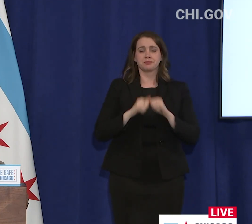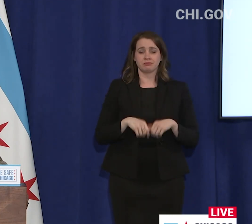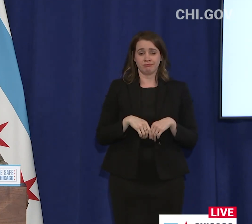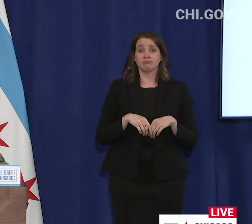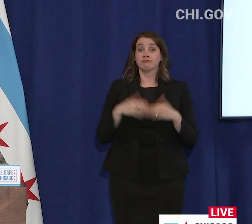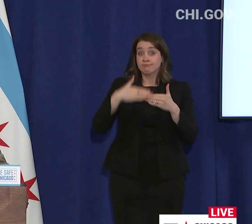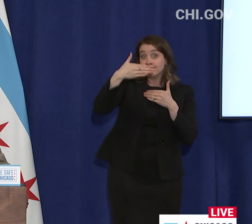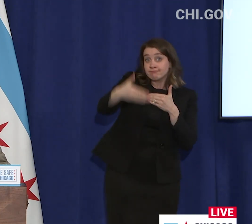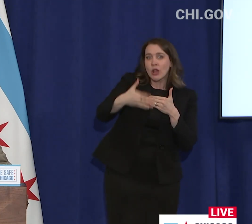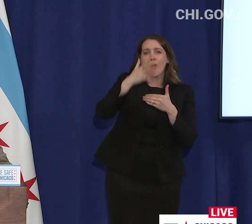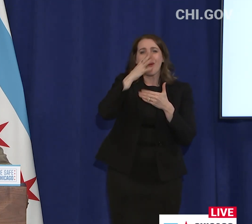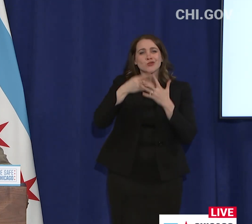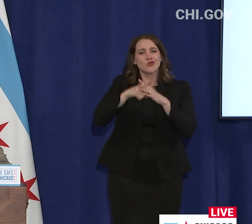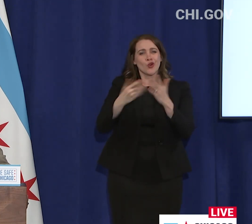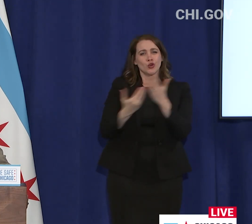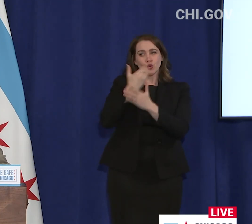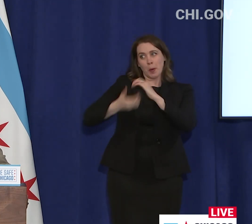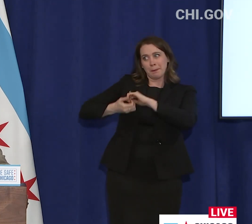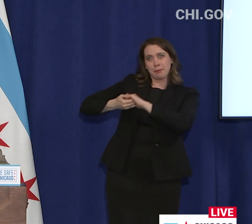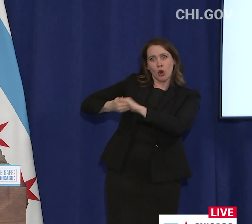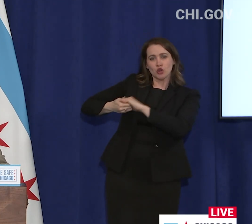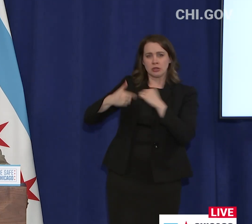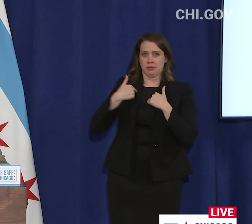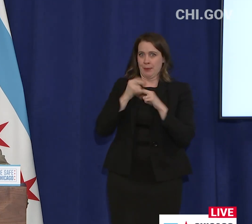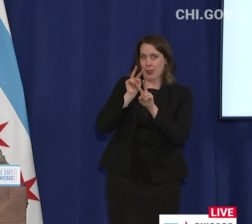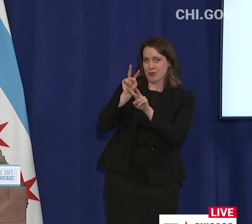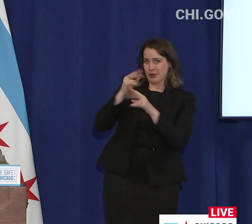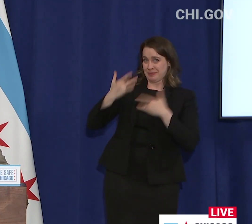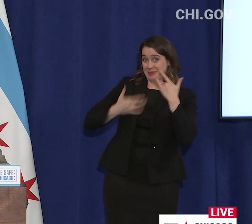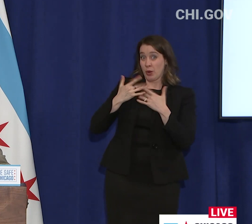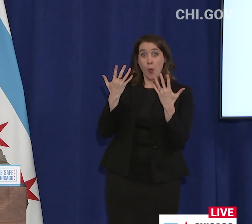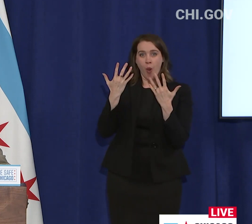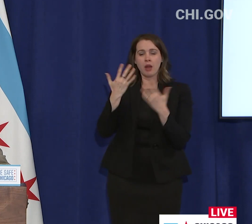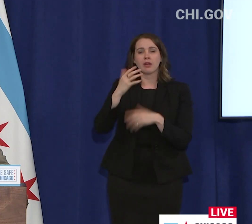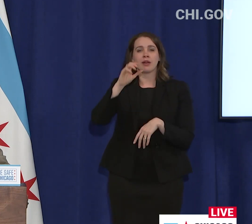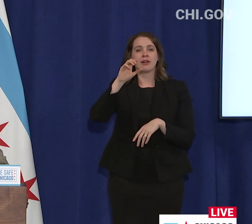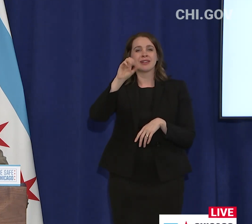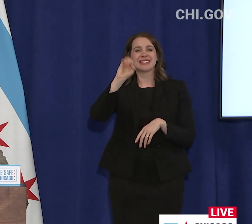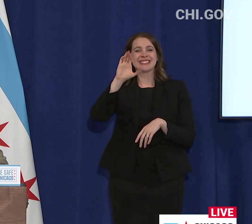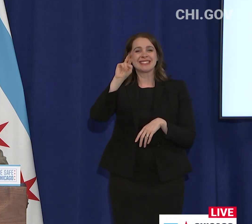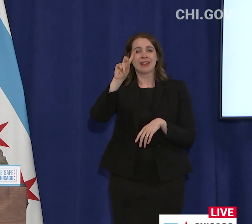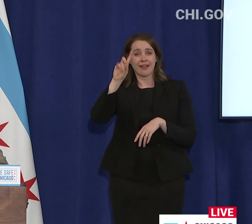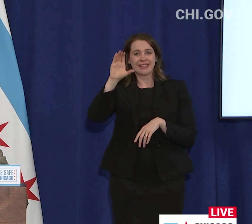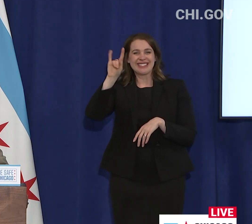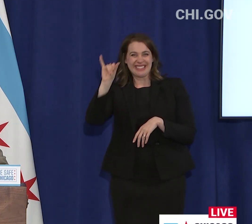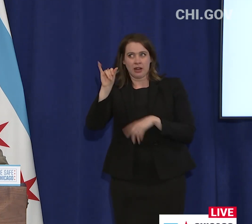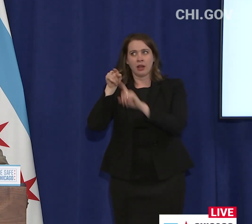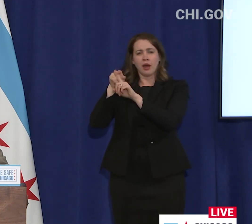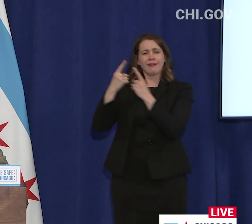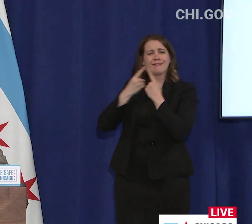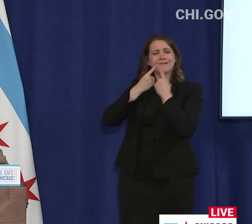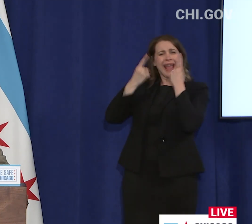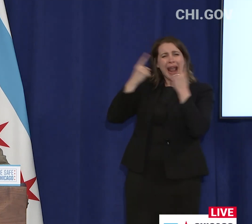new partnership that I'm excited about with the Second City, Chicago's legendary comedy institution,